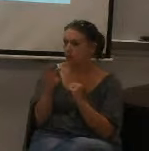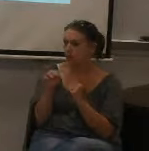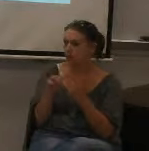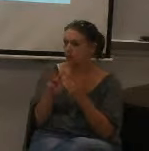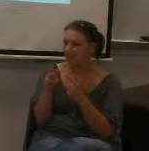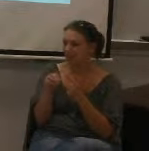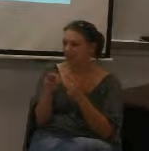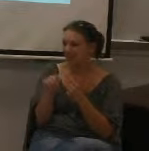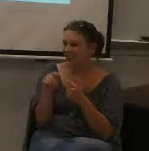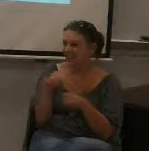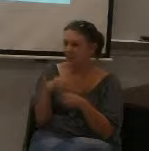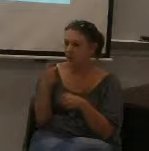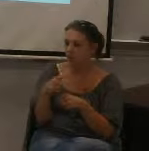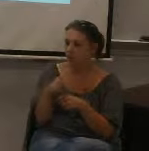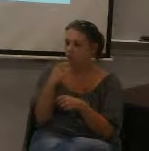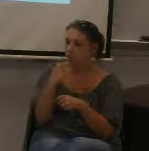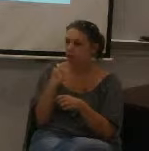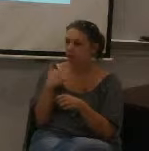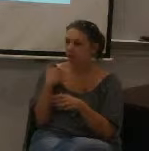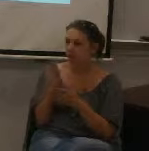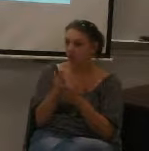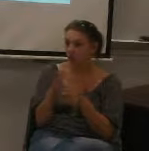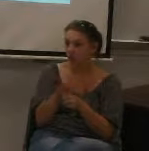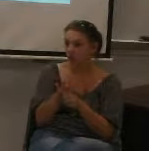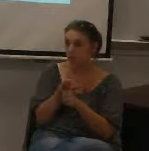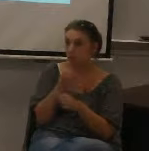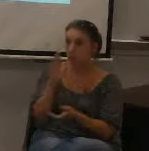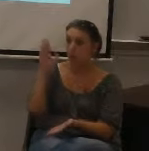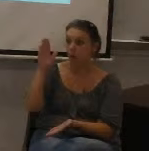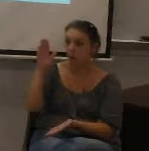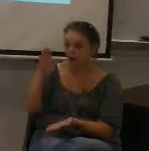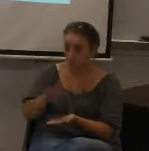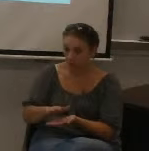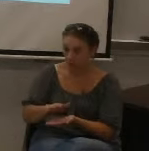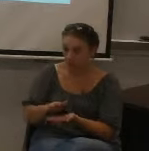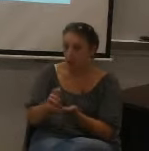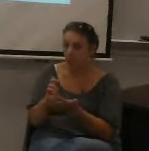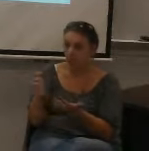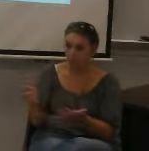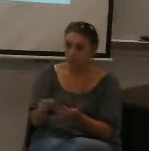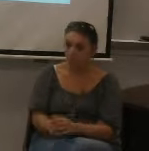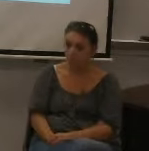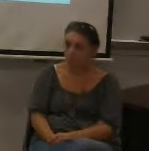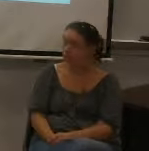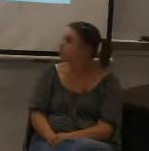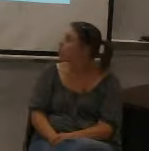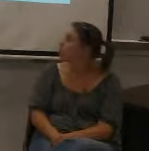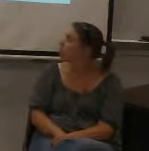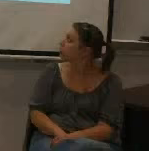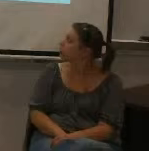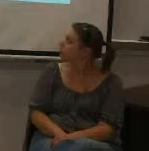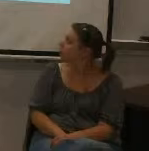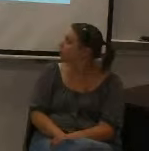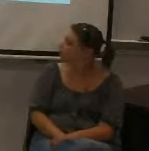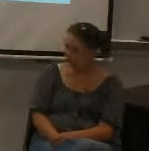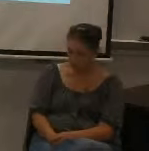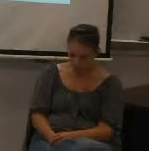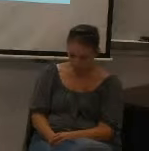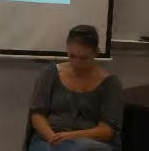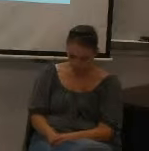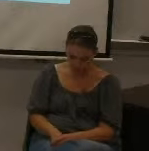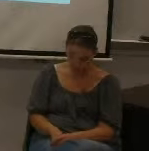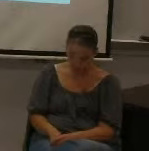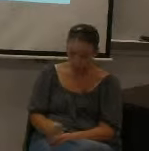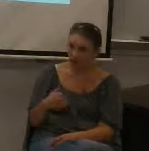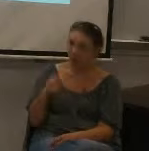feet for purples and the red. So we have some areas that it's been drawn down quite a bit. There's a few areas up in